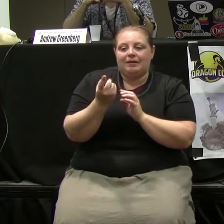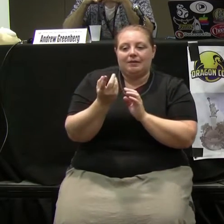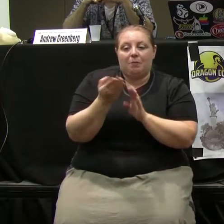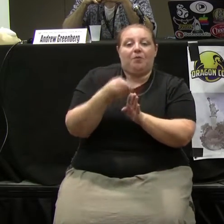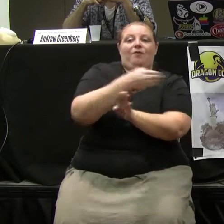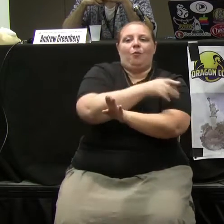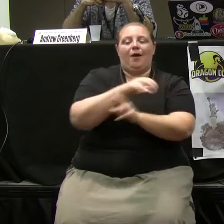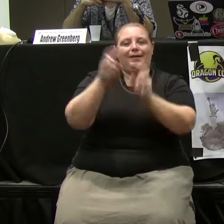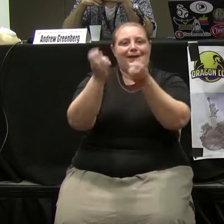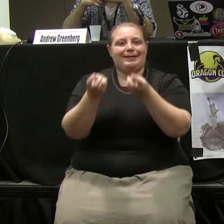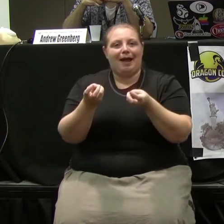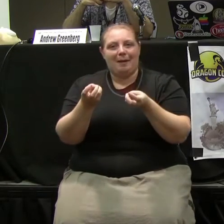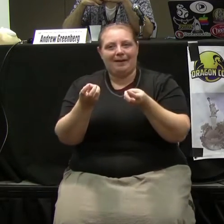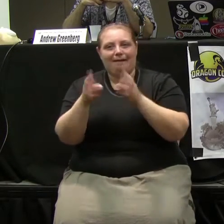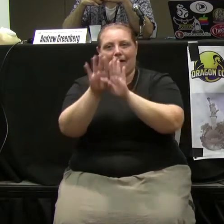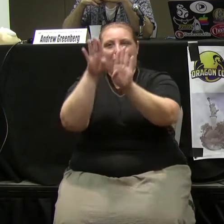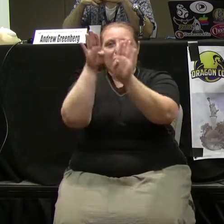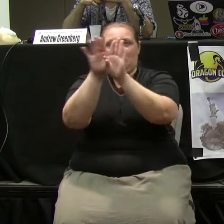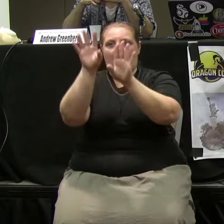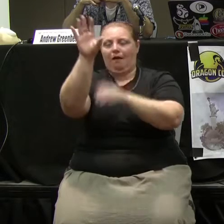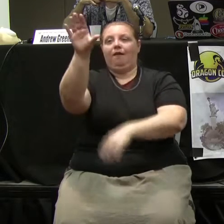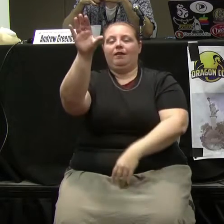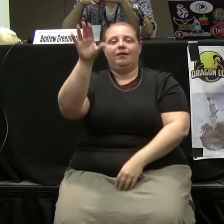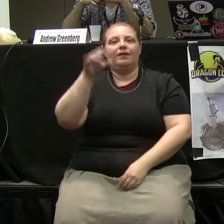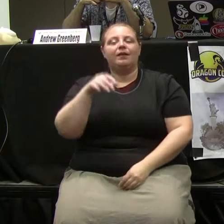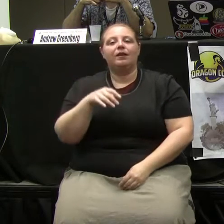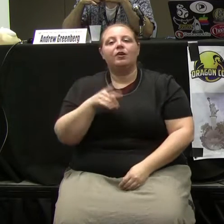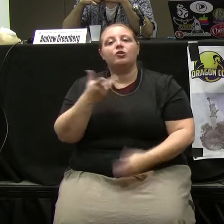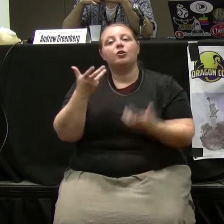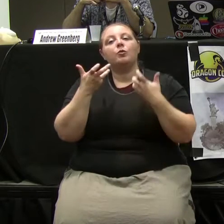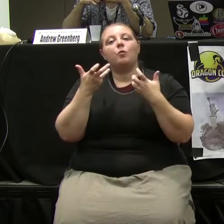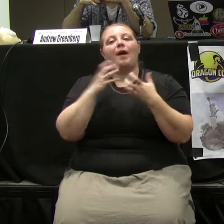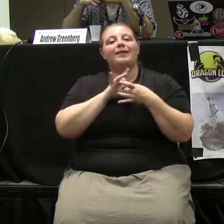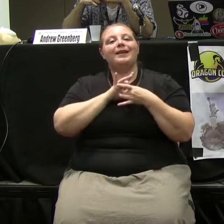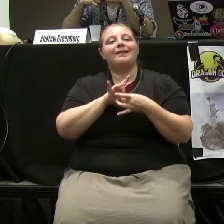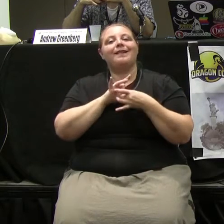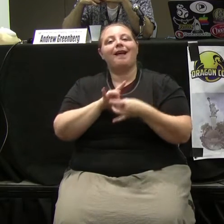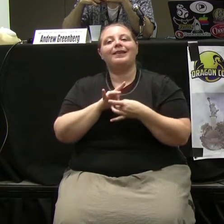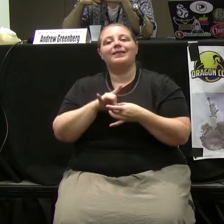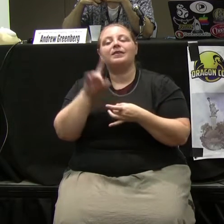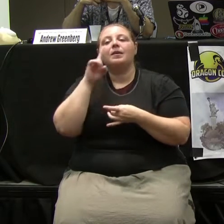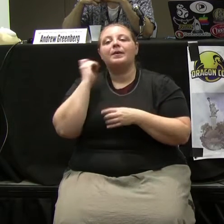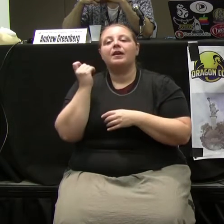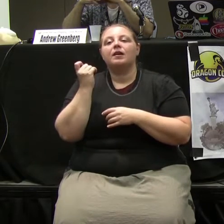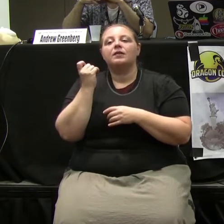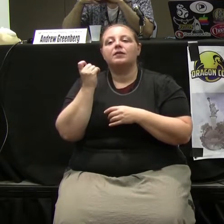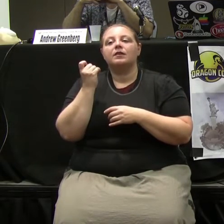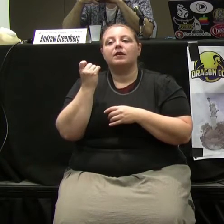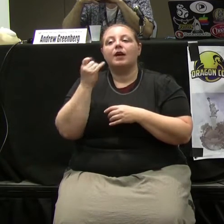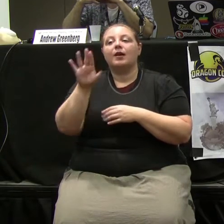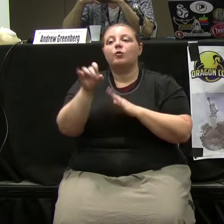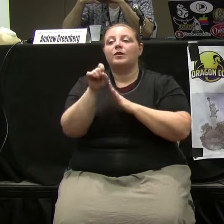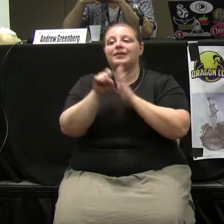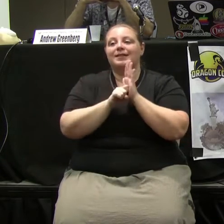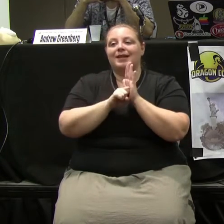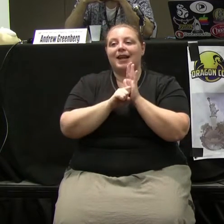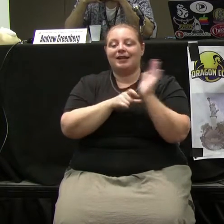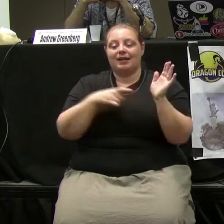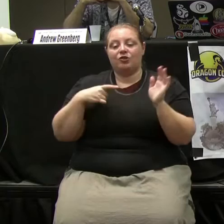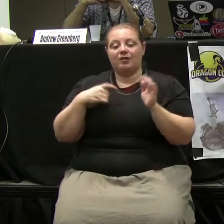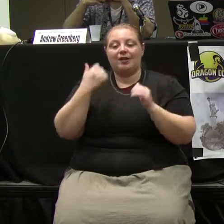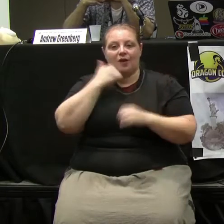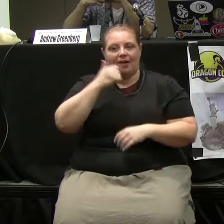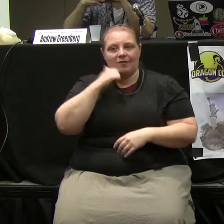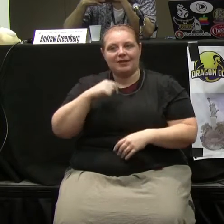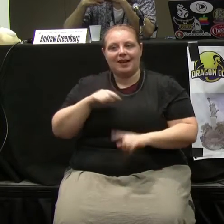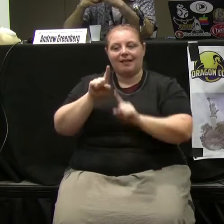topic. So part of the reason you want those alliances is there are people who are down under at your state legislature every day, and if they